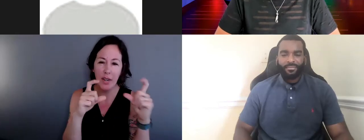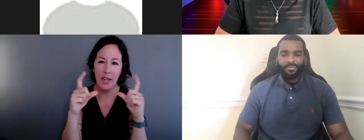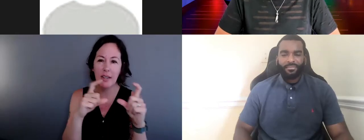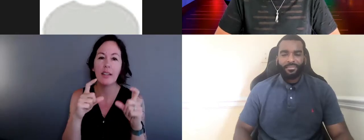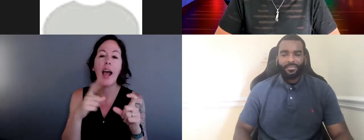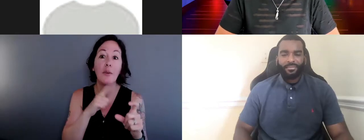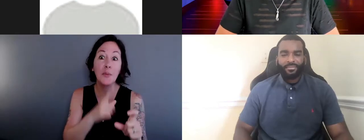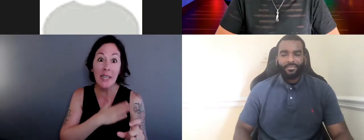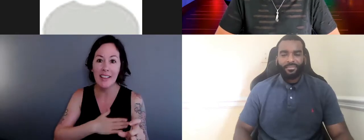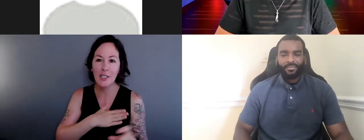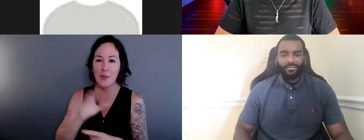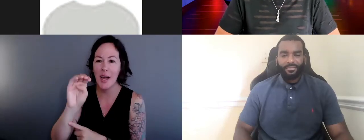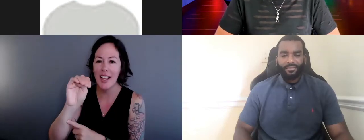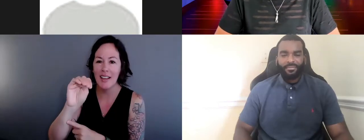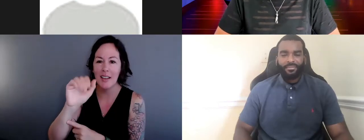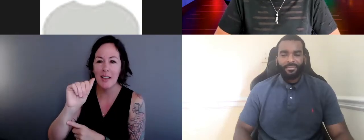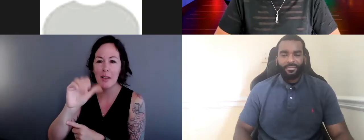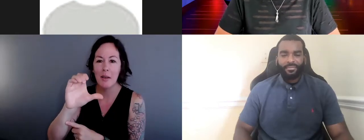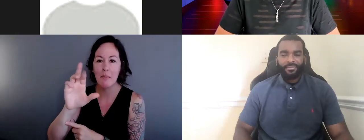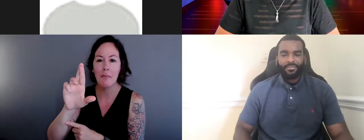artist, but I do photography.